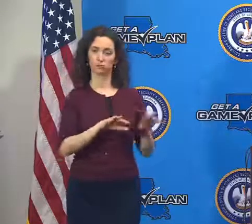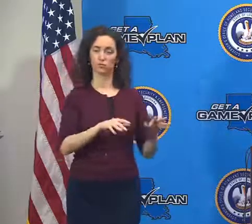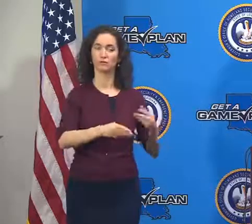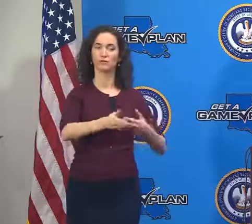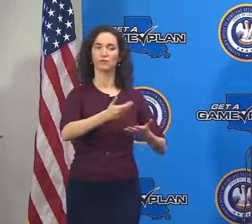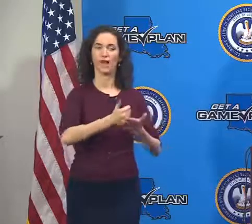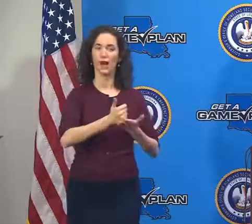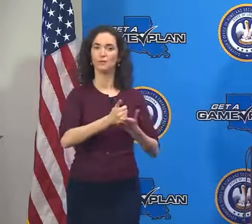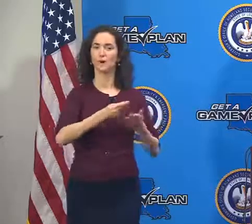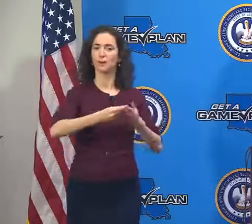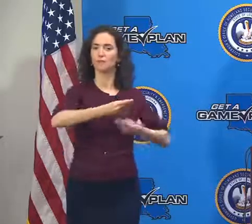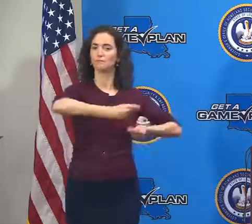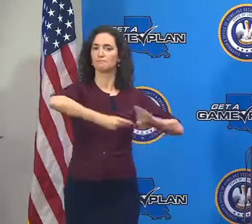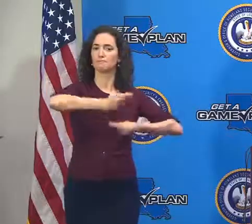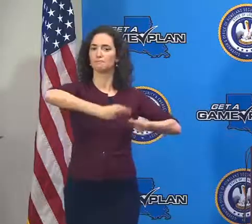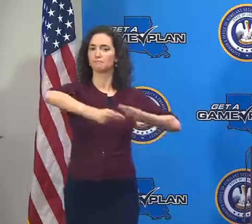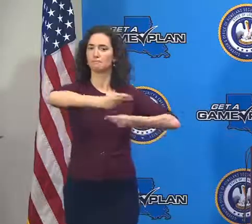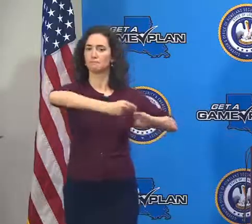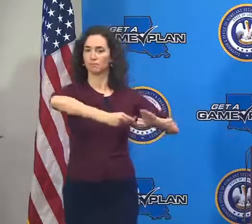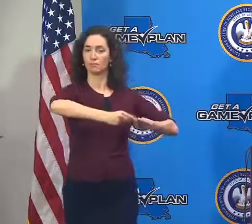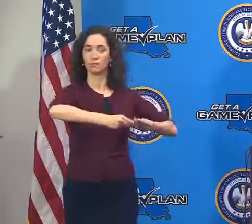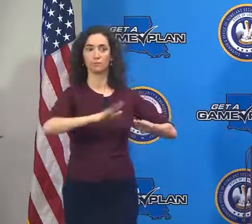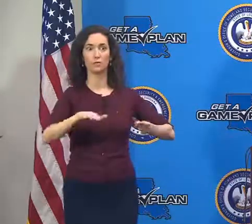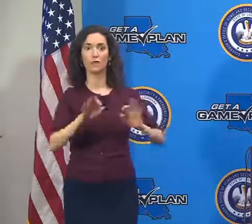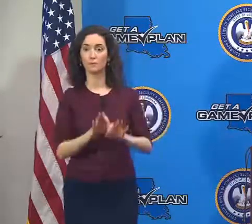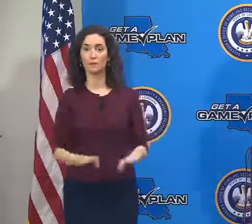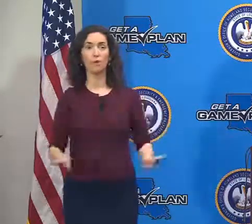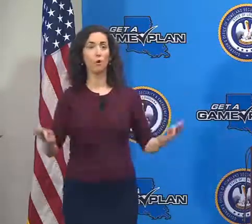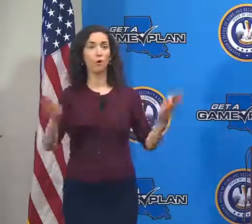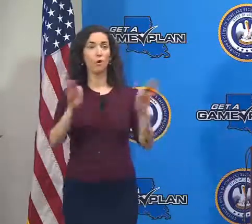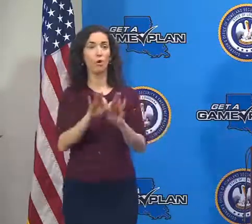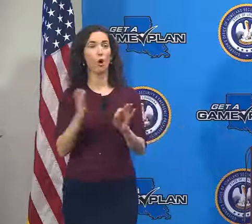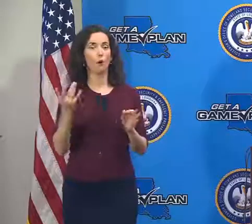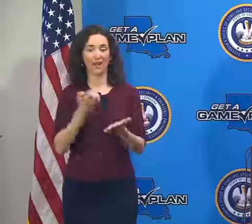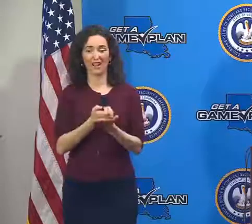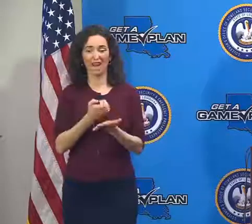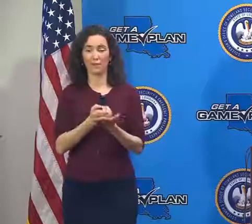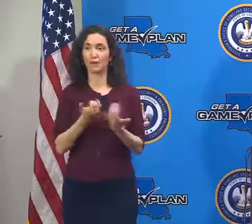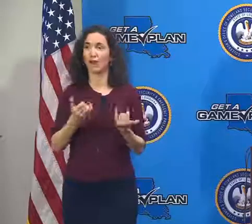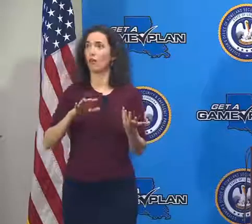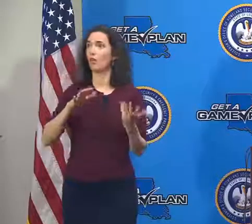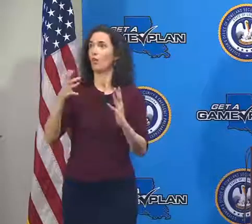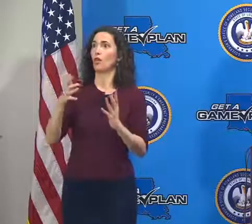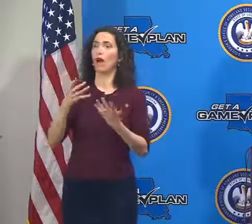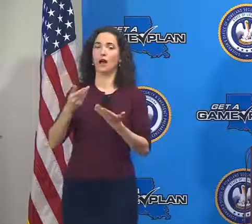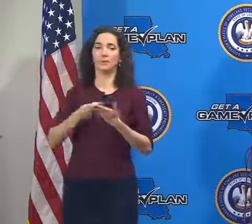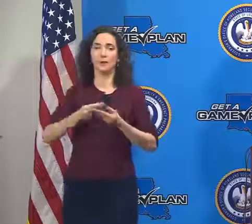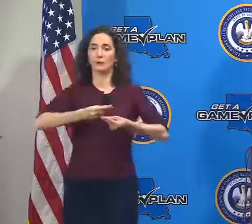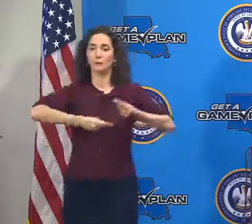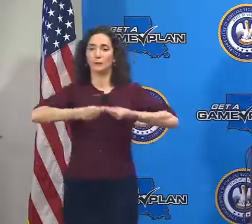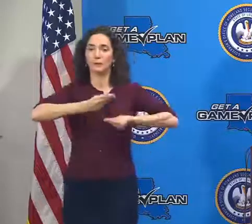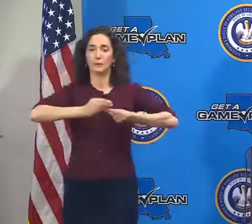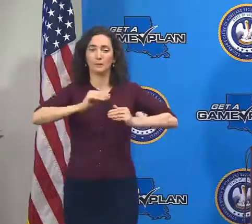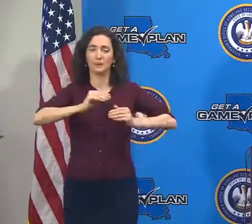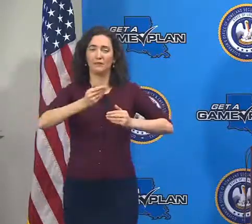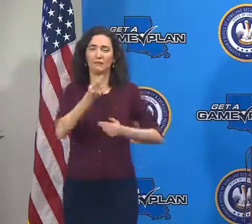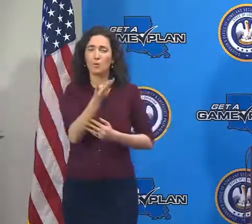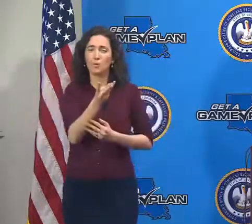economy. And this is so important at a time when our economy is stressed because of the storm. This is going to